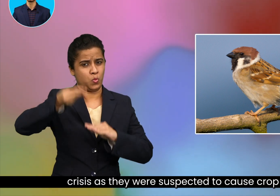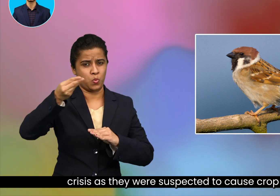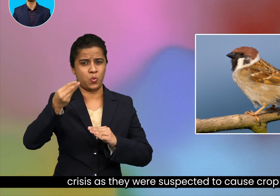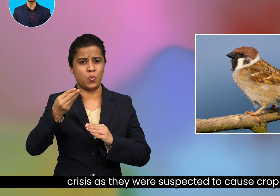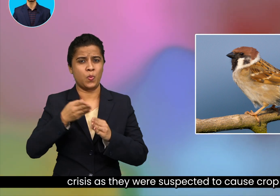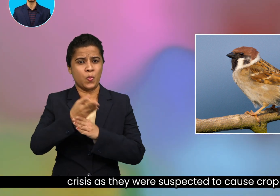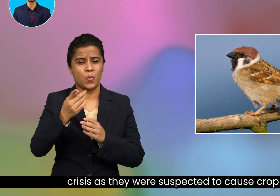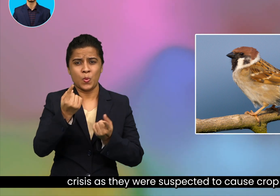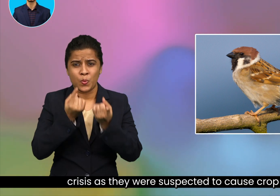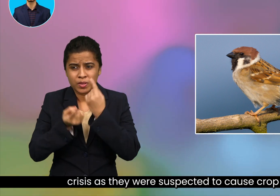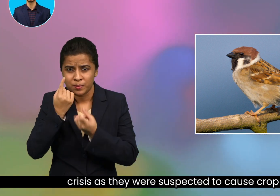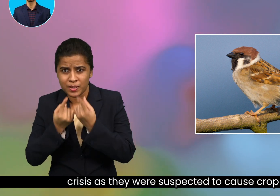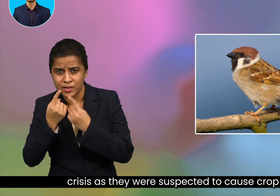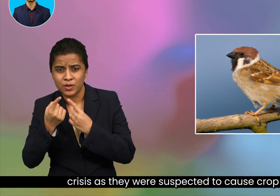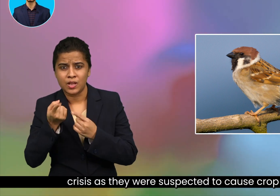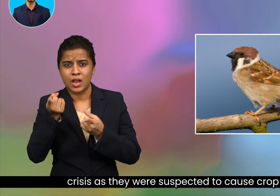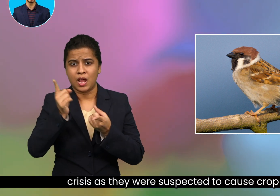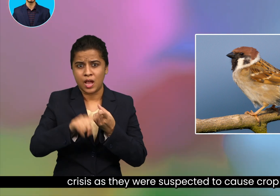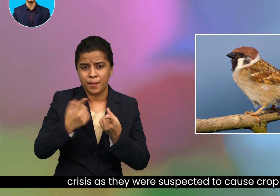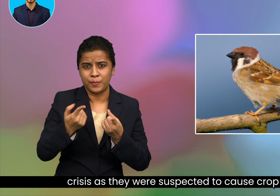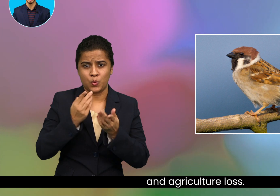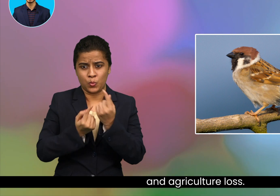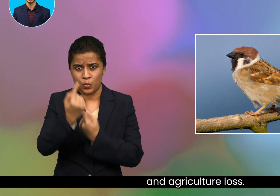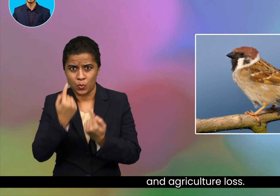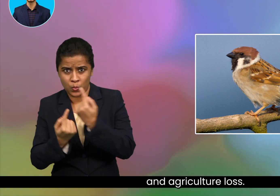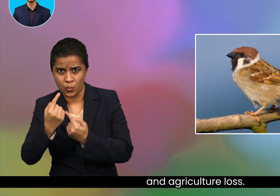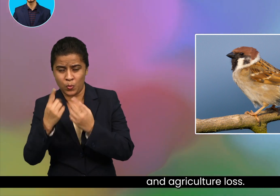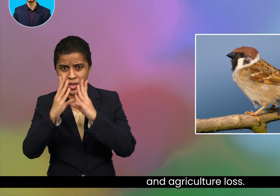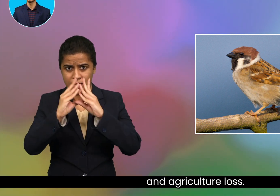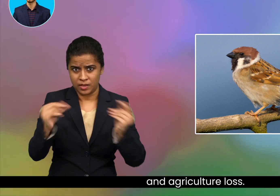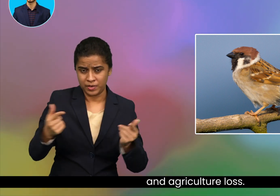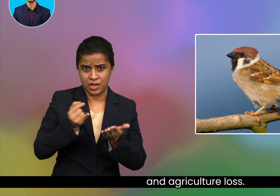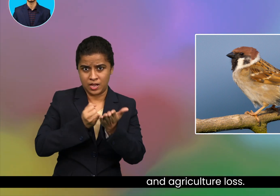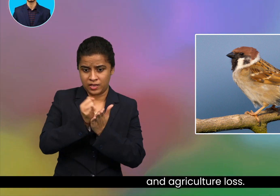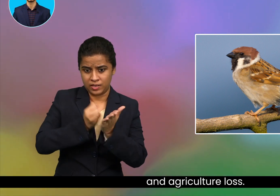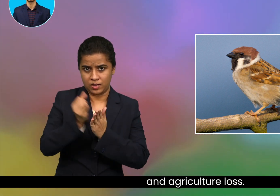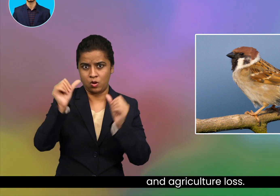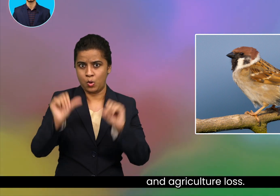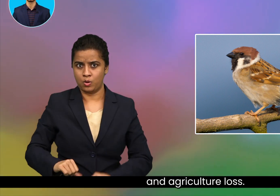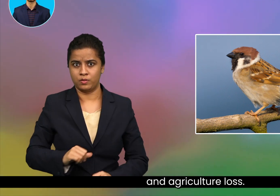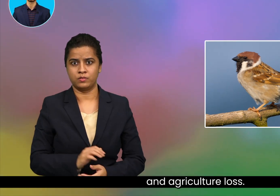were suspected to cause crop damage and agriculture loss.